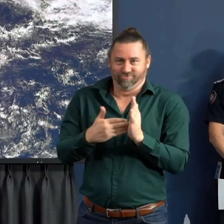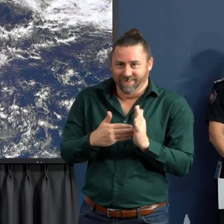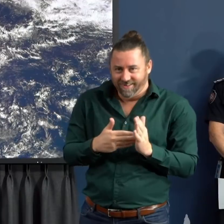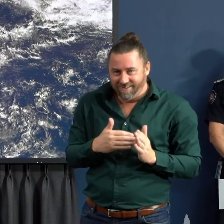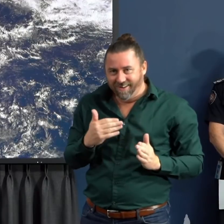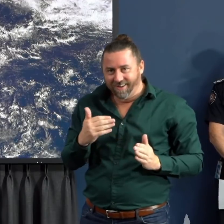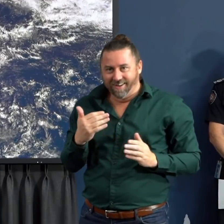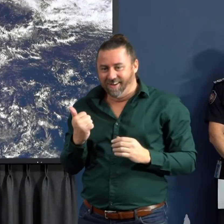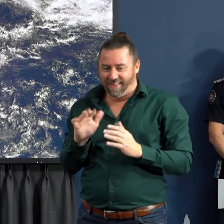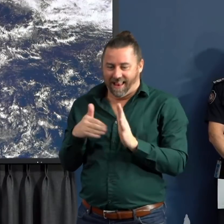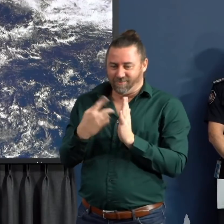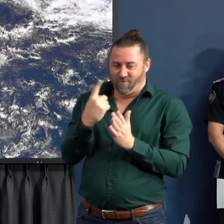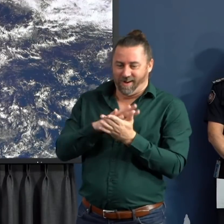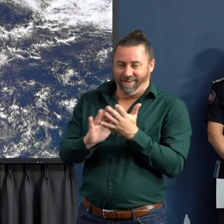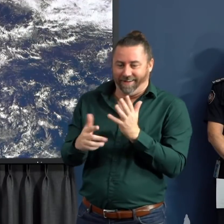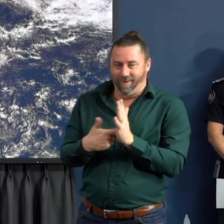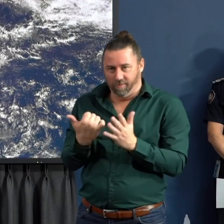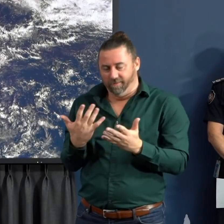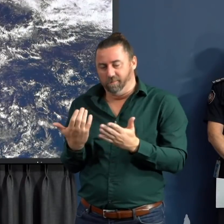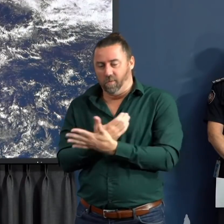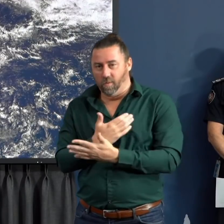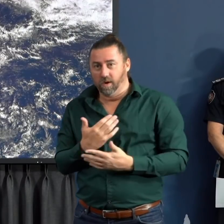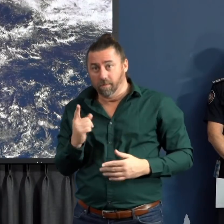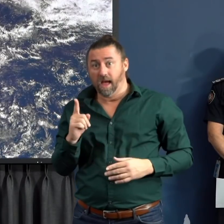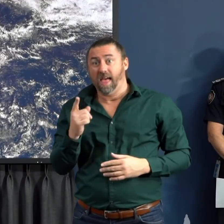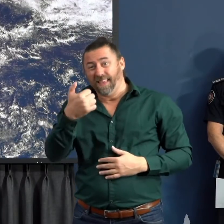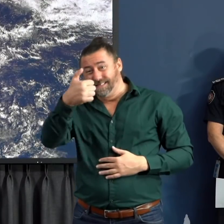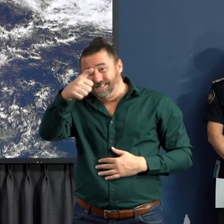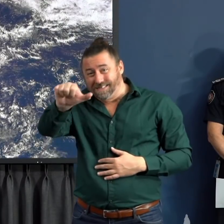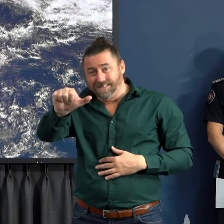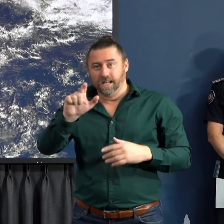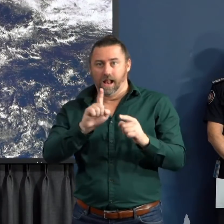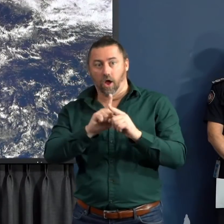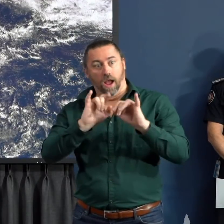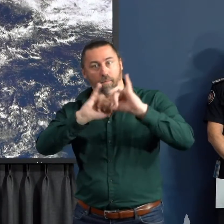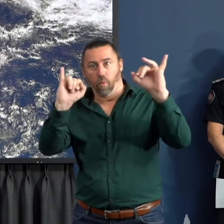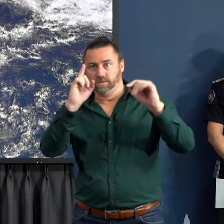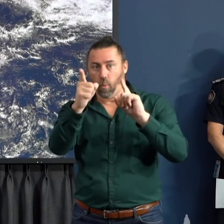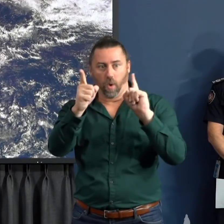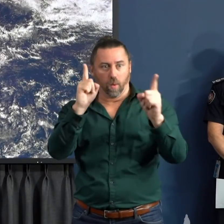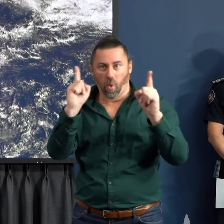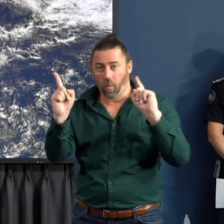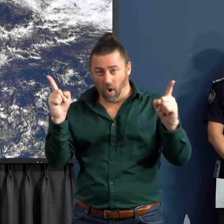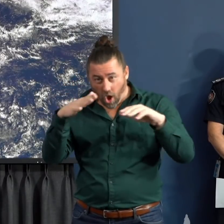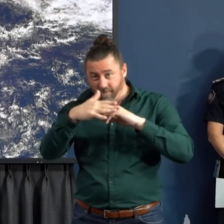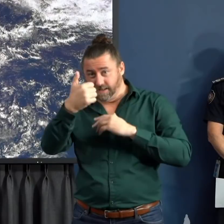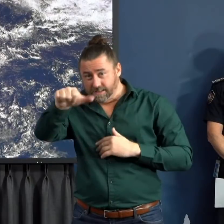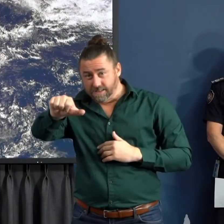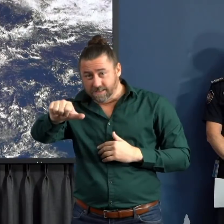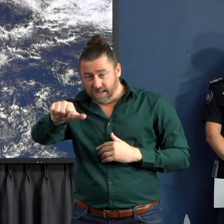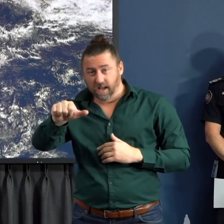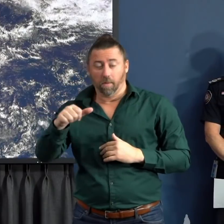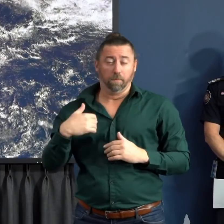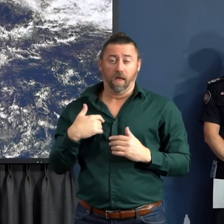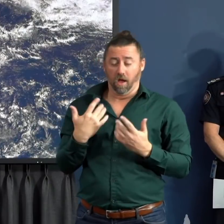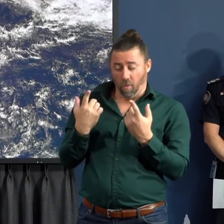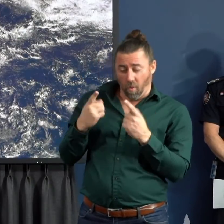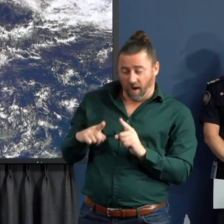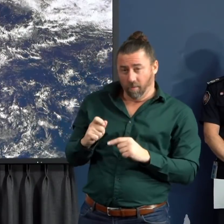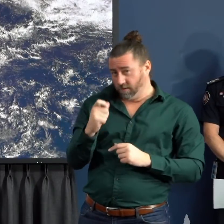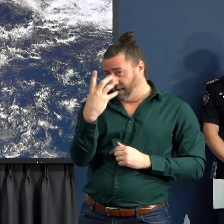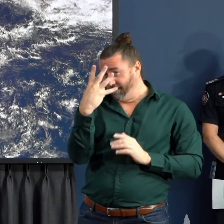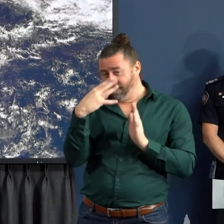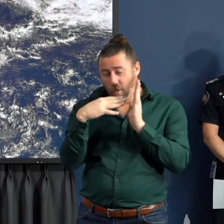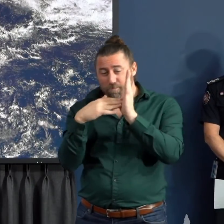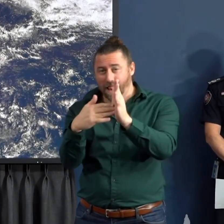last briefed. And that gives us over 60 campaigns since we started for this event, and nearly 4 million messages that have gone out to our